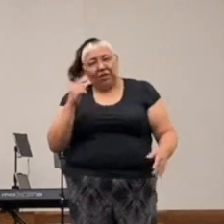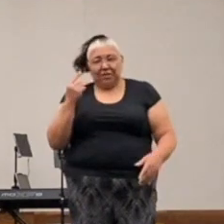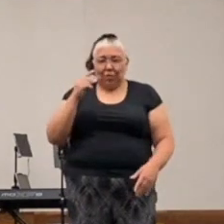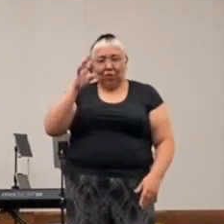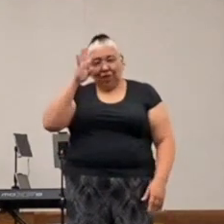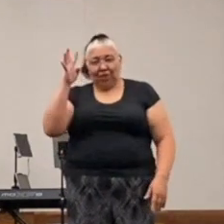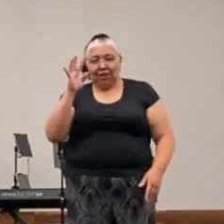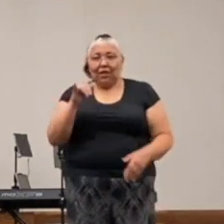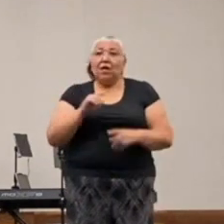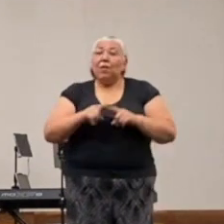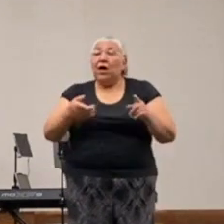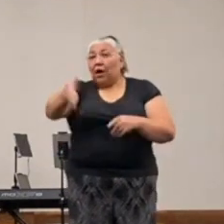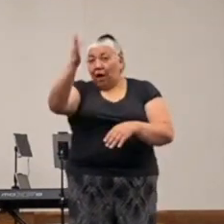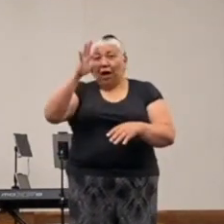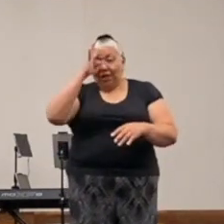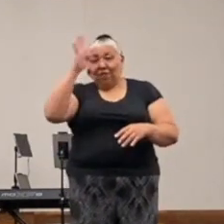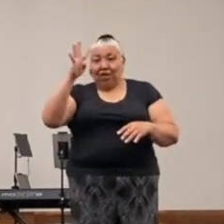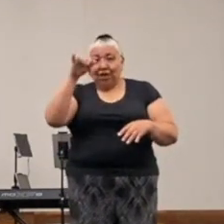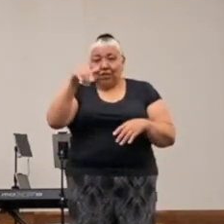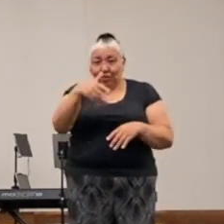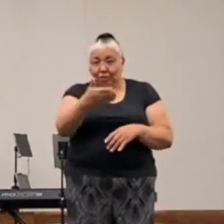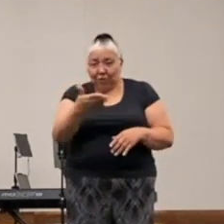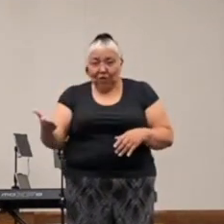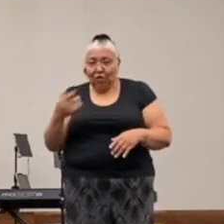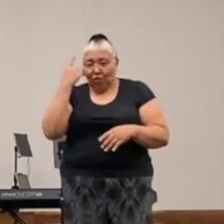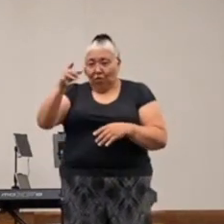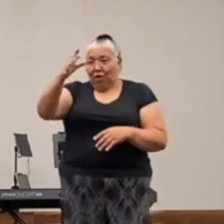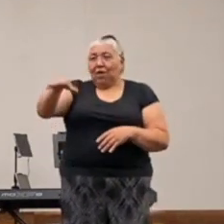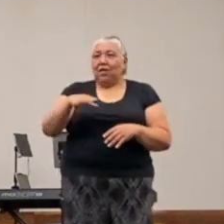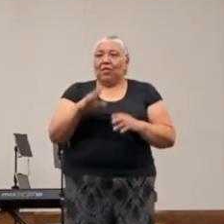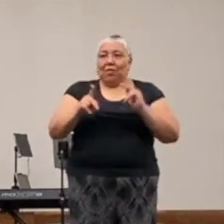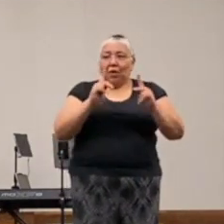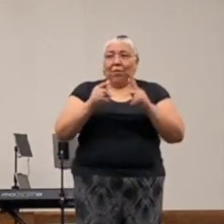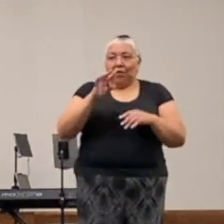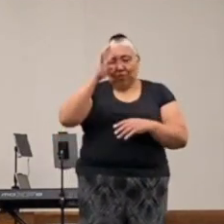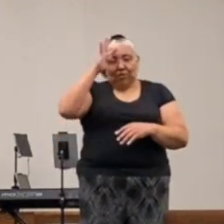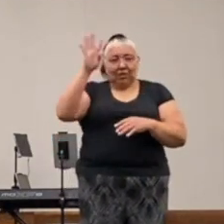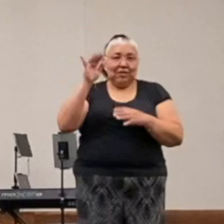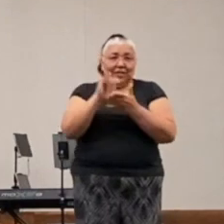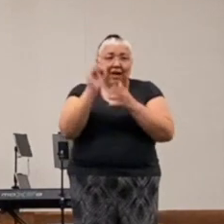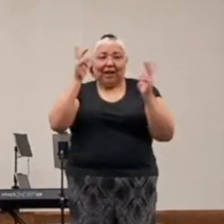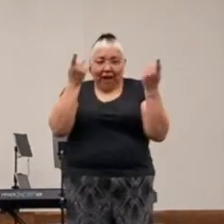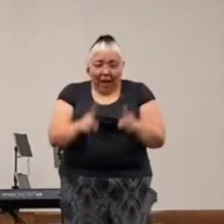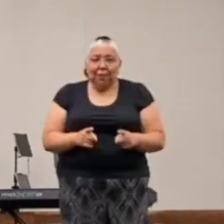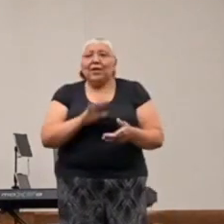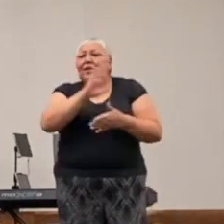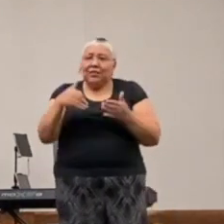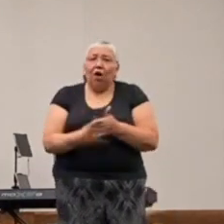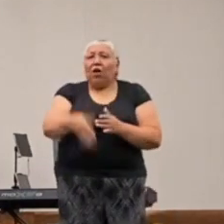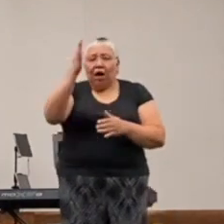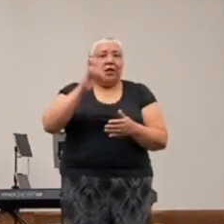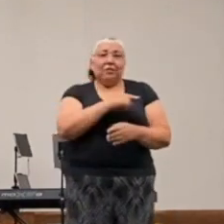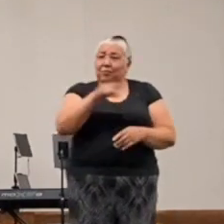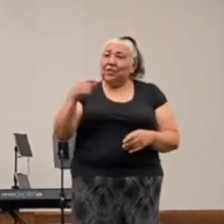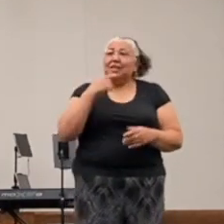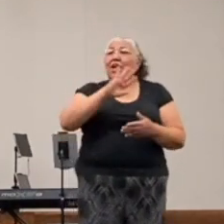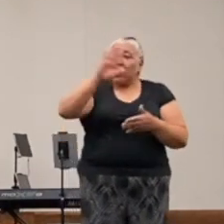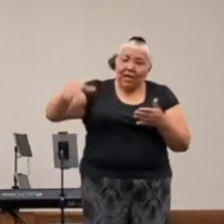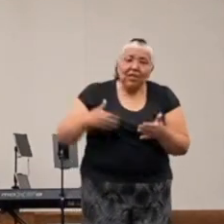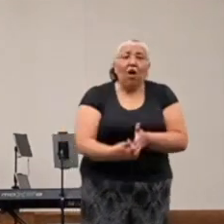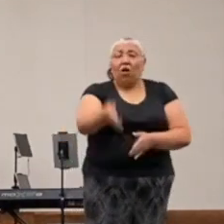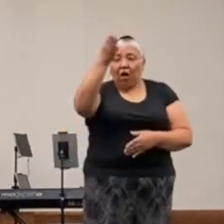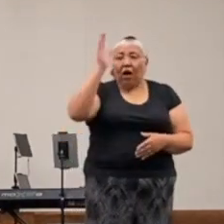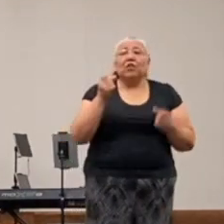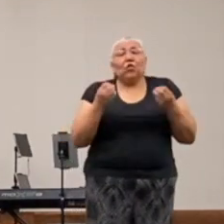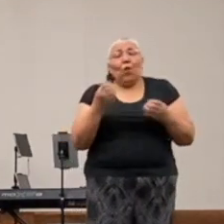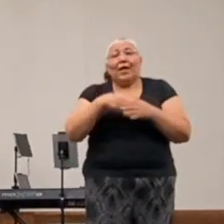that. Right. God invented the material for the God to invent whatever happened. Right? It's all God. Say it's all God. It's all God. So